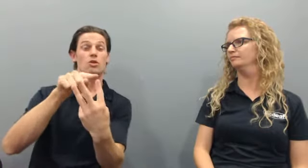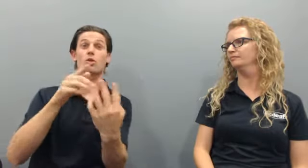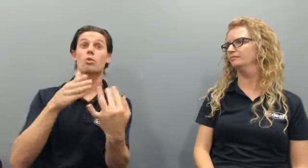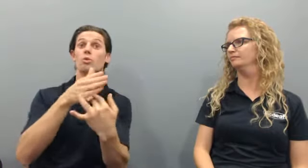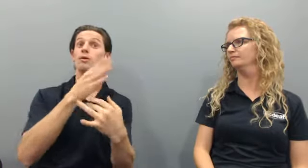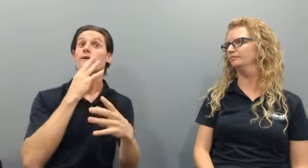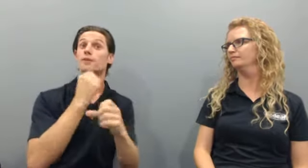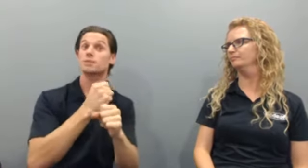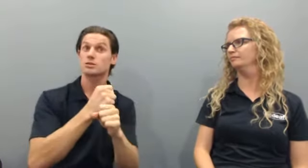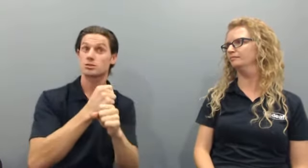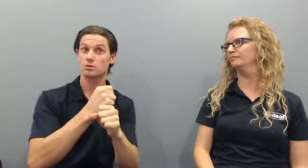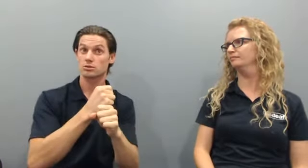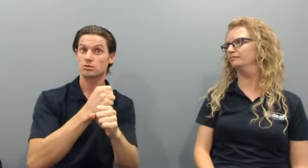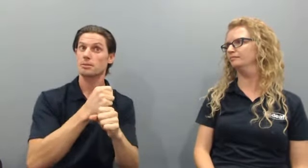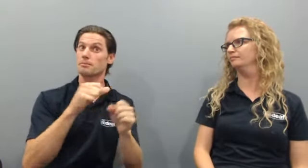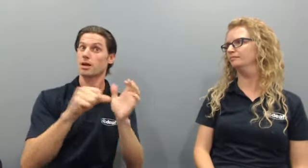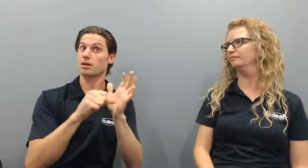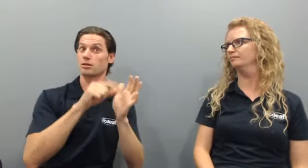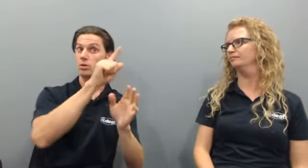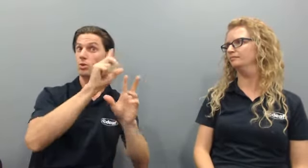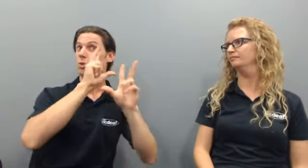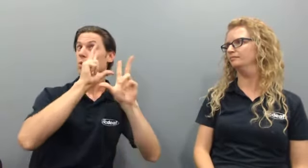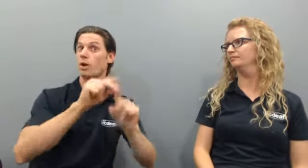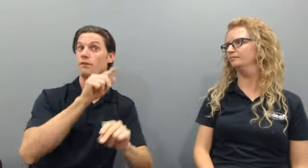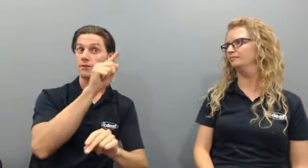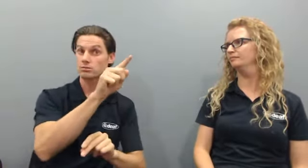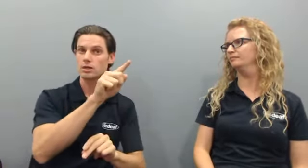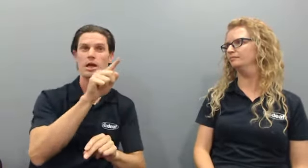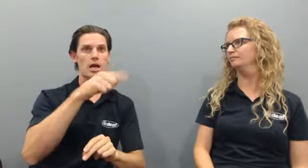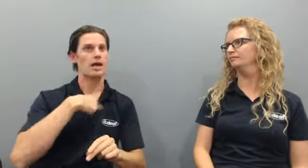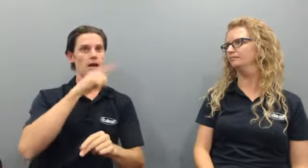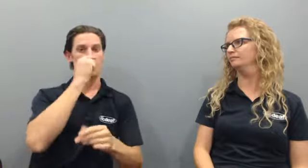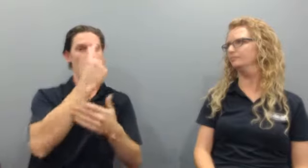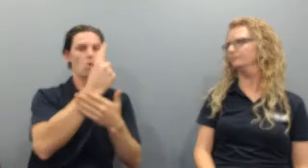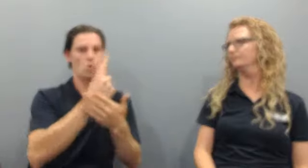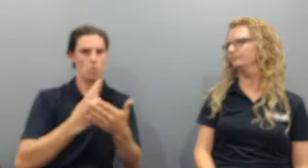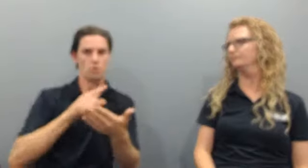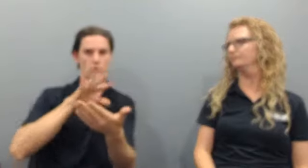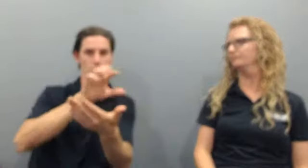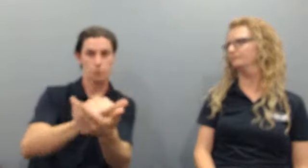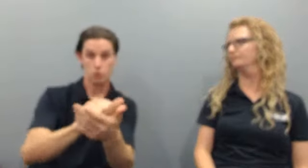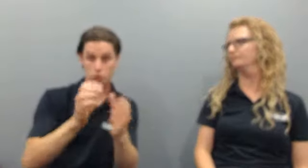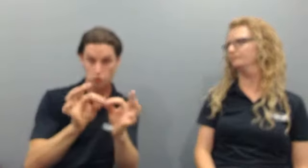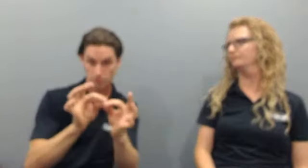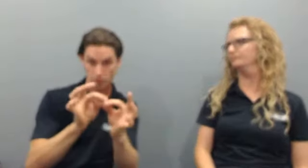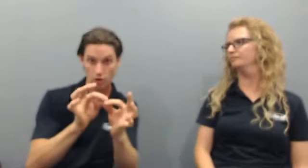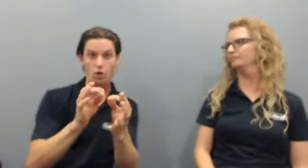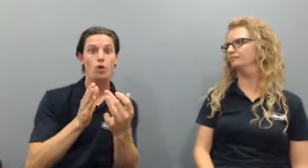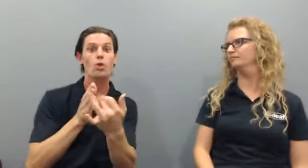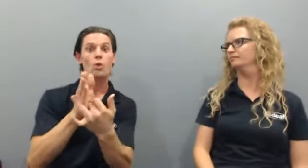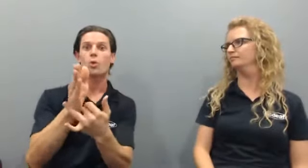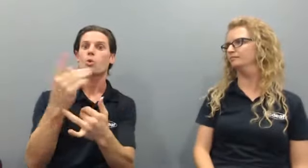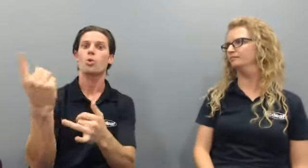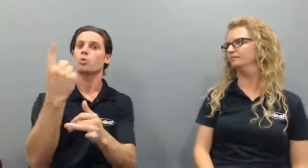of interpreting, if you are managed by the NDIA, then you can only book interpreters